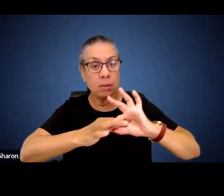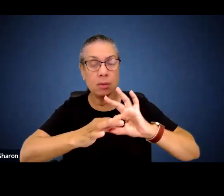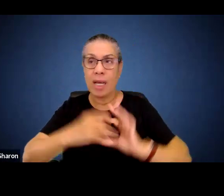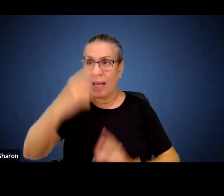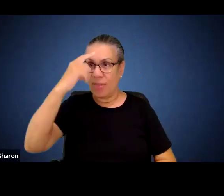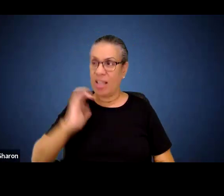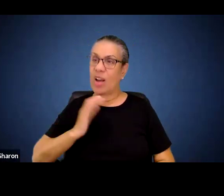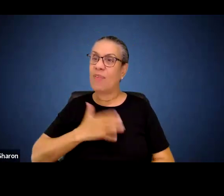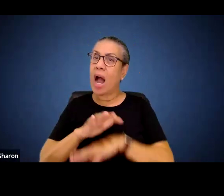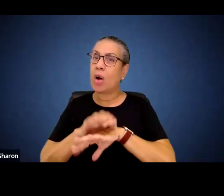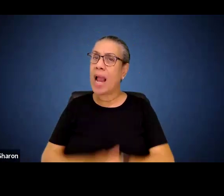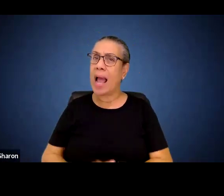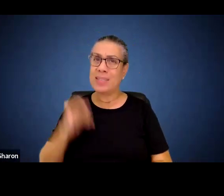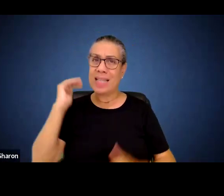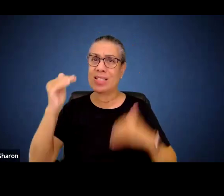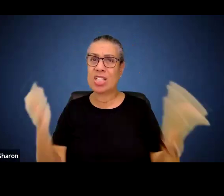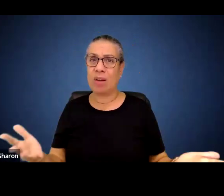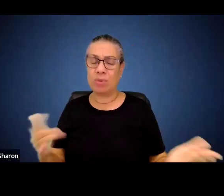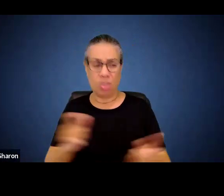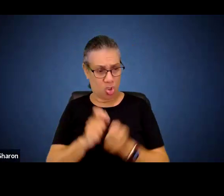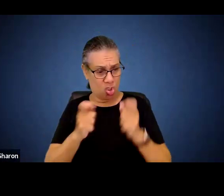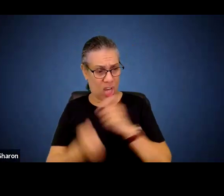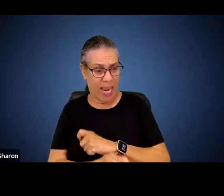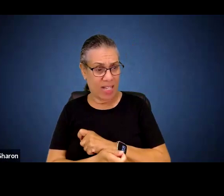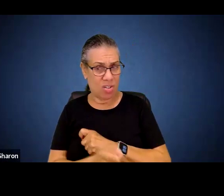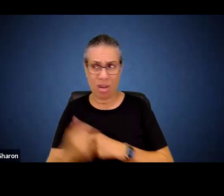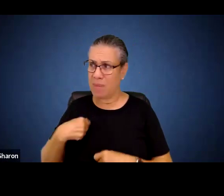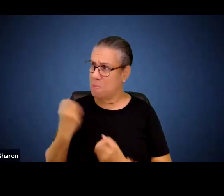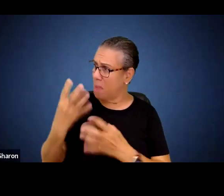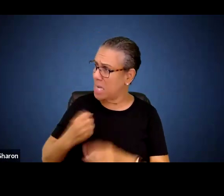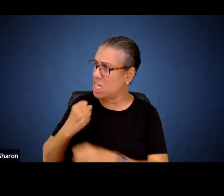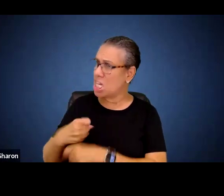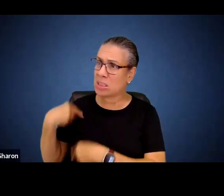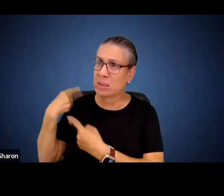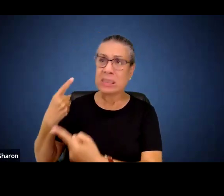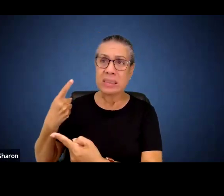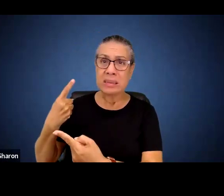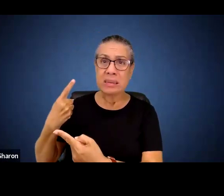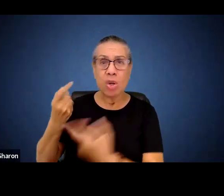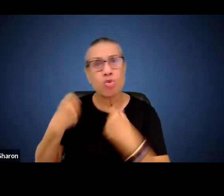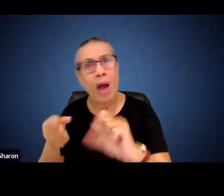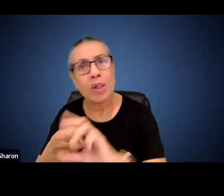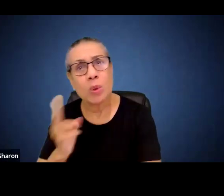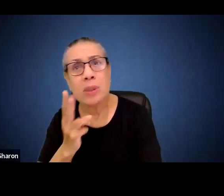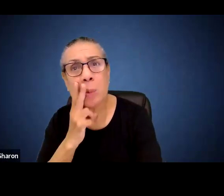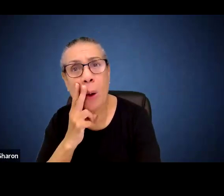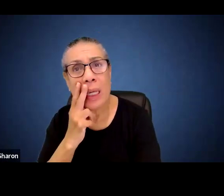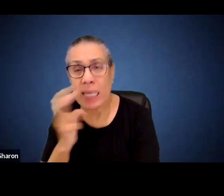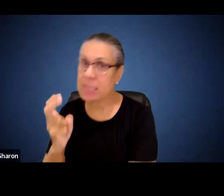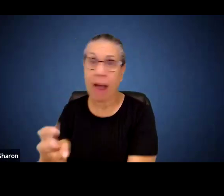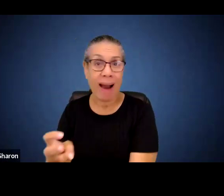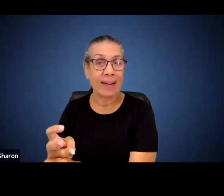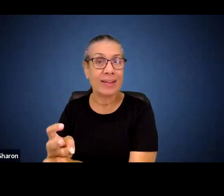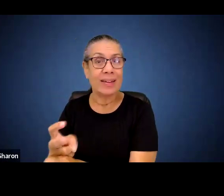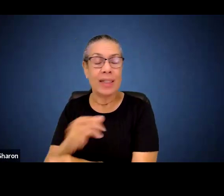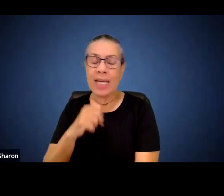own habits as adults, changing a habit we've done for a long time is not an easy thing. And it's not an